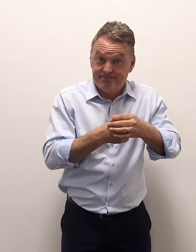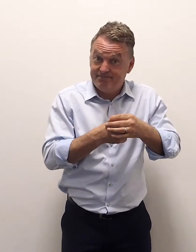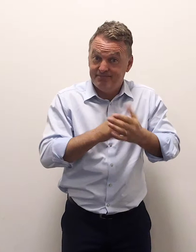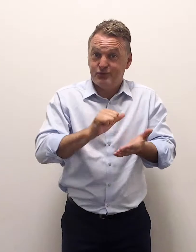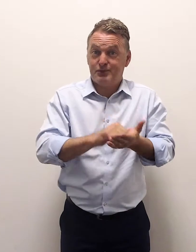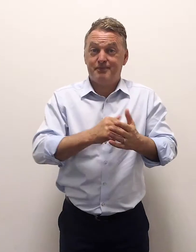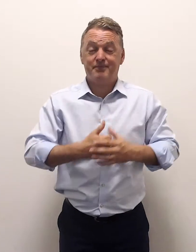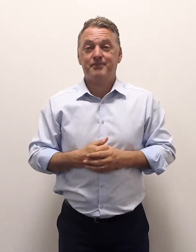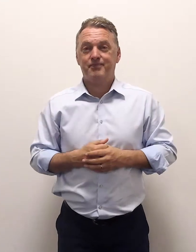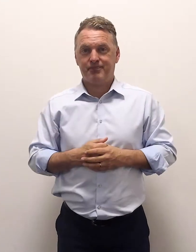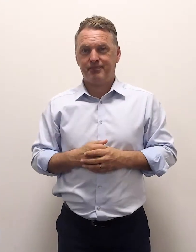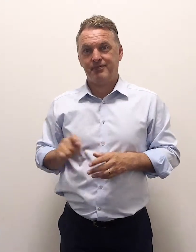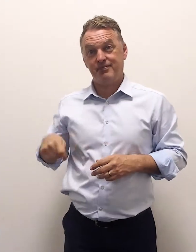small.